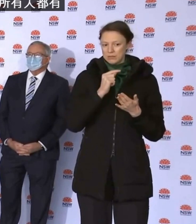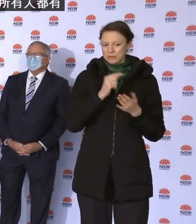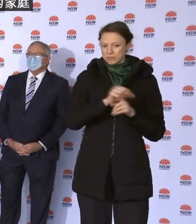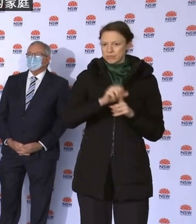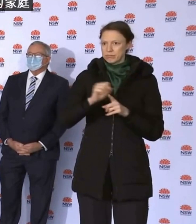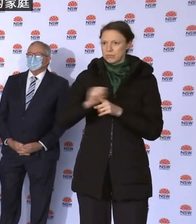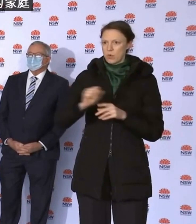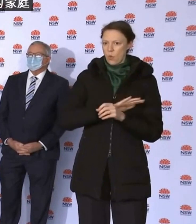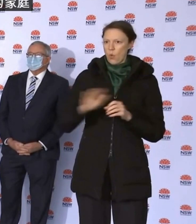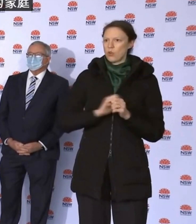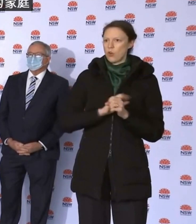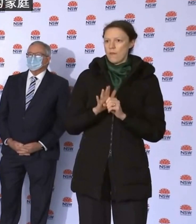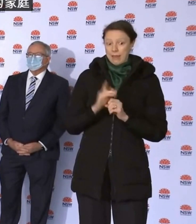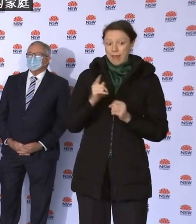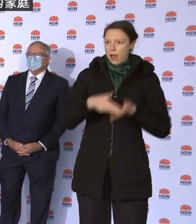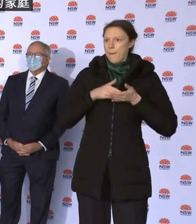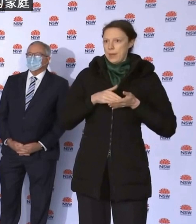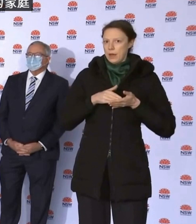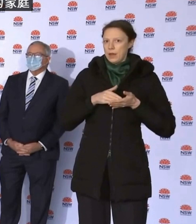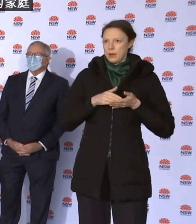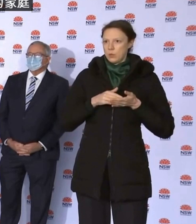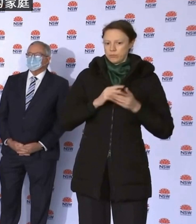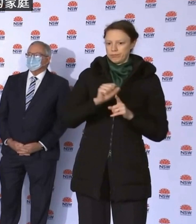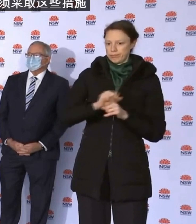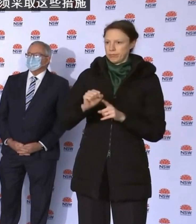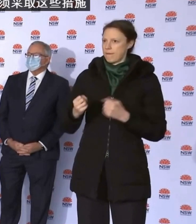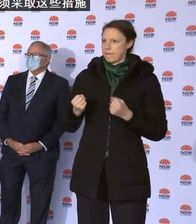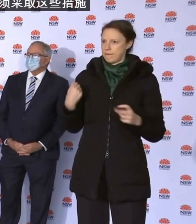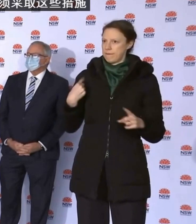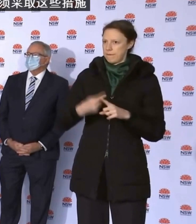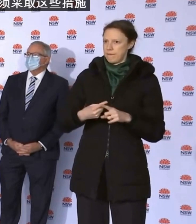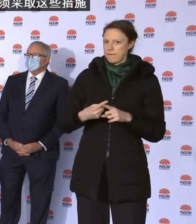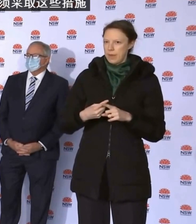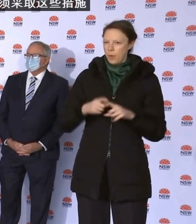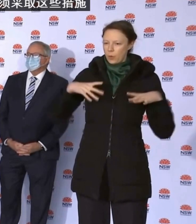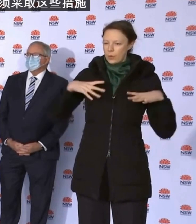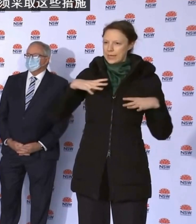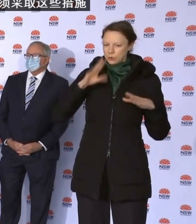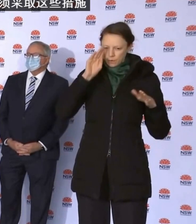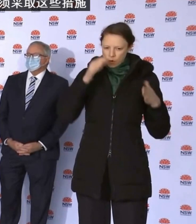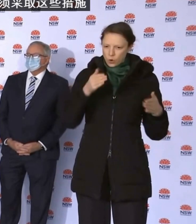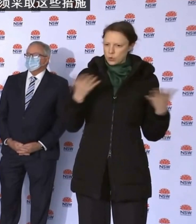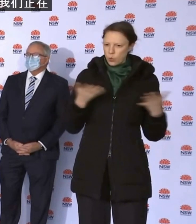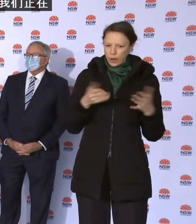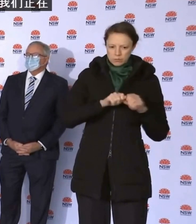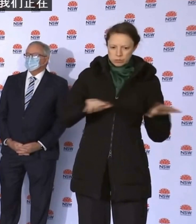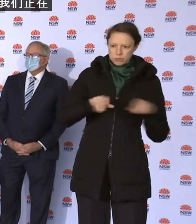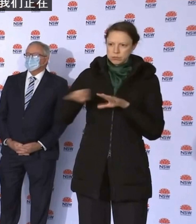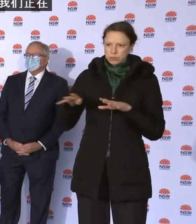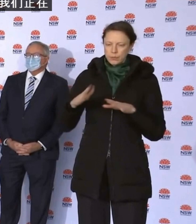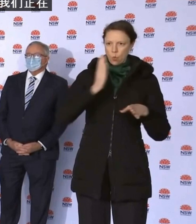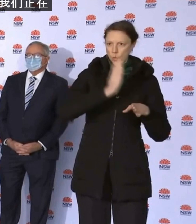all of us have to focus on workplaces and our households. That's the 2 main areas of concern and why the government had to take those